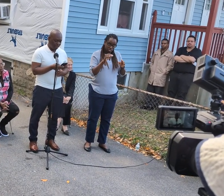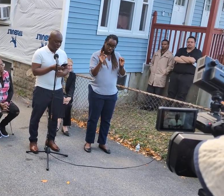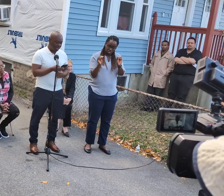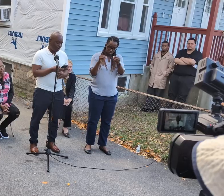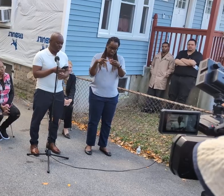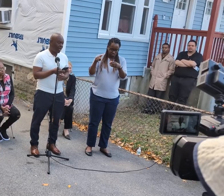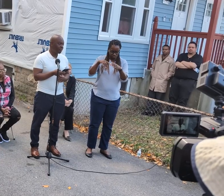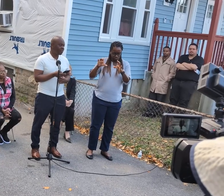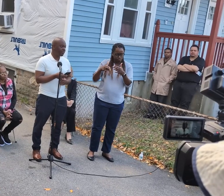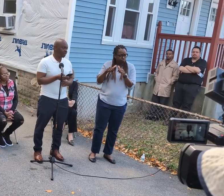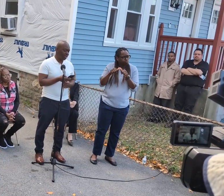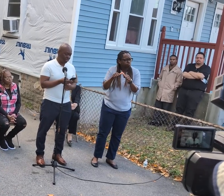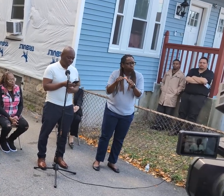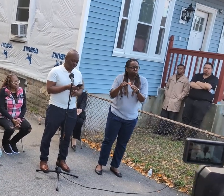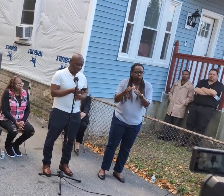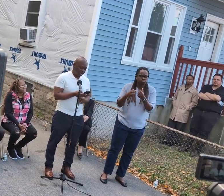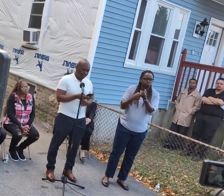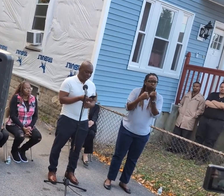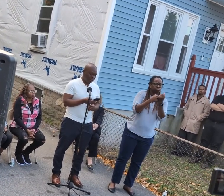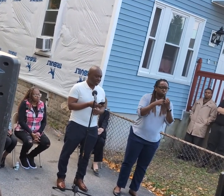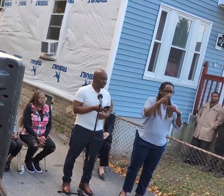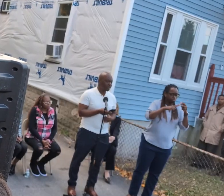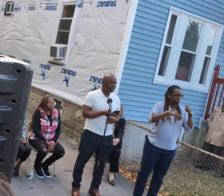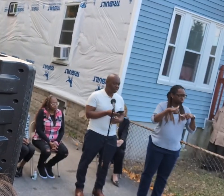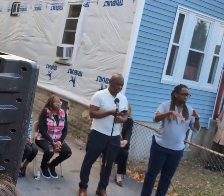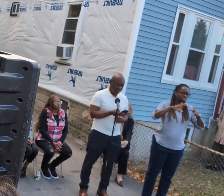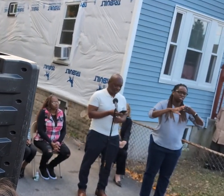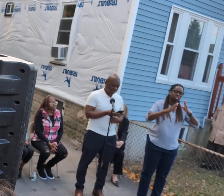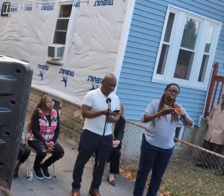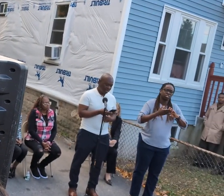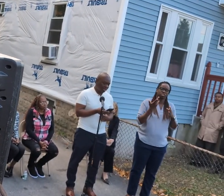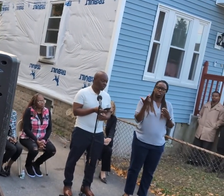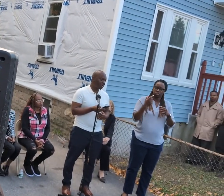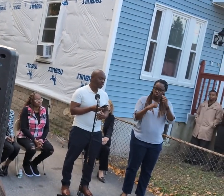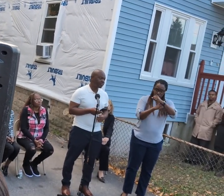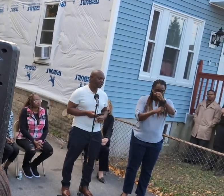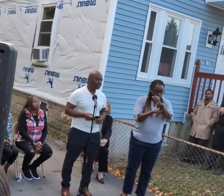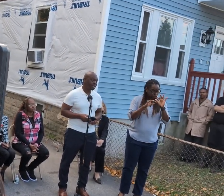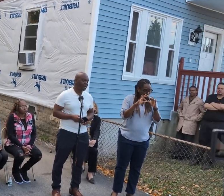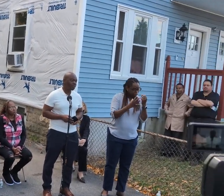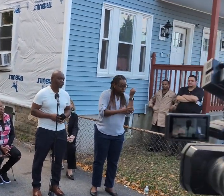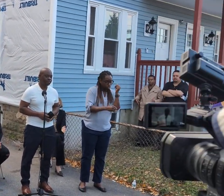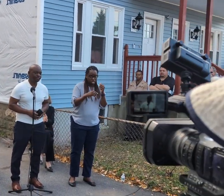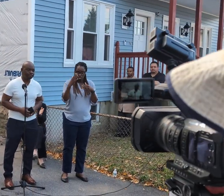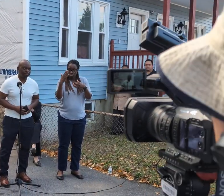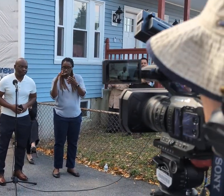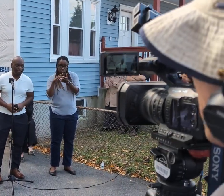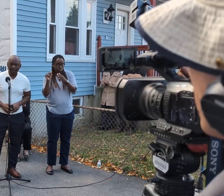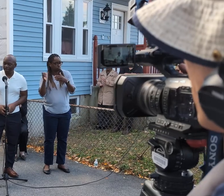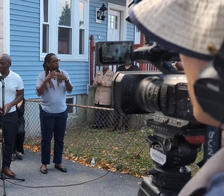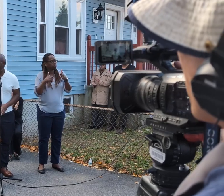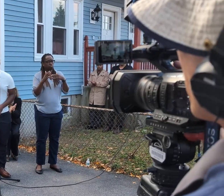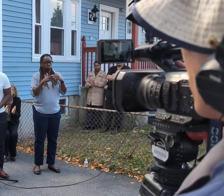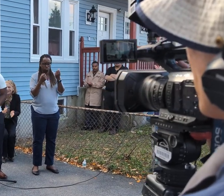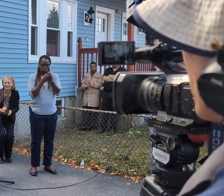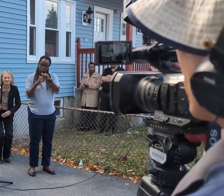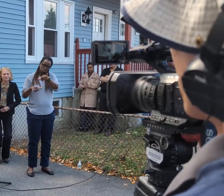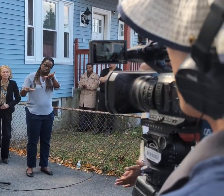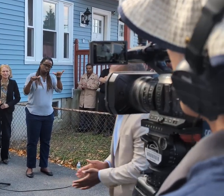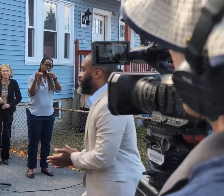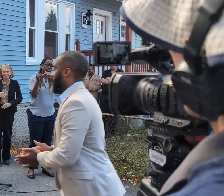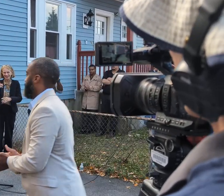a Boston where every family, regardless of income, can thrive. Thank you.